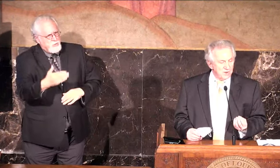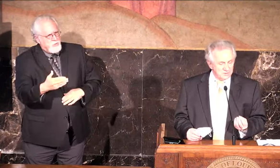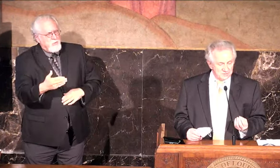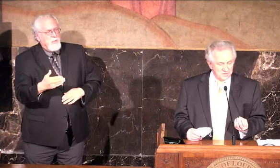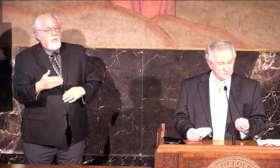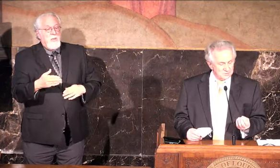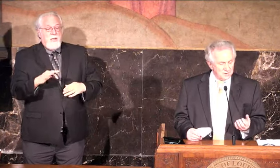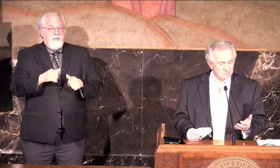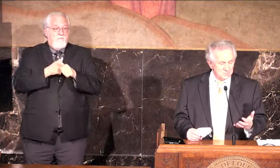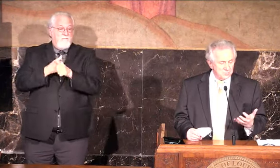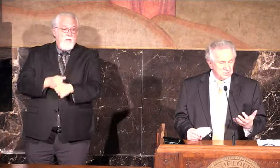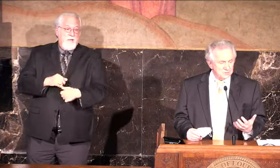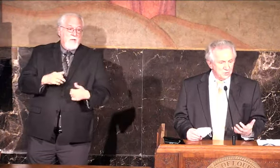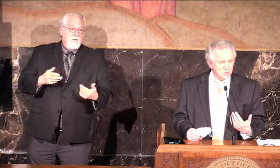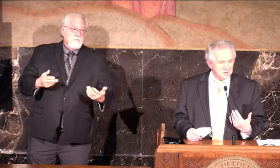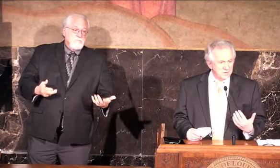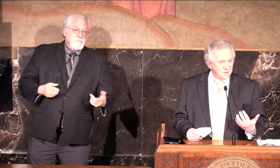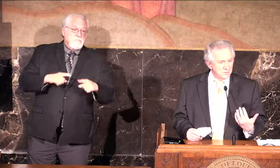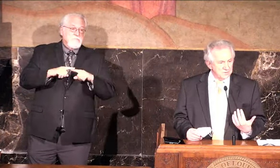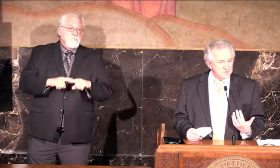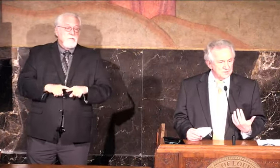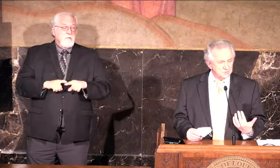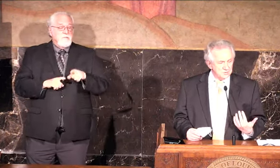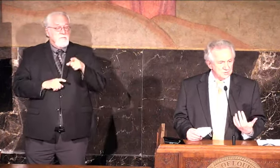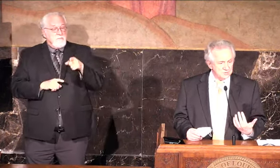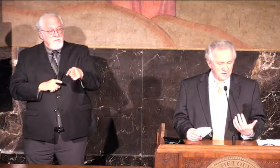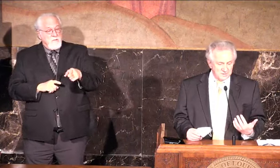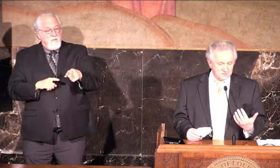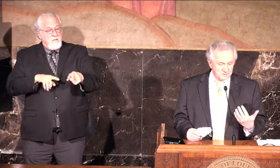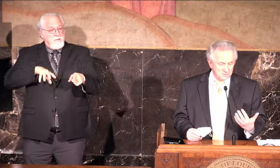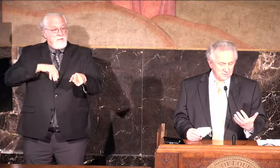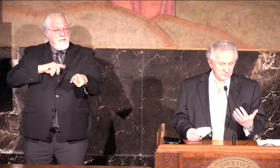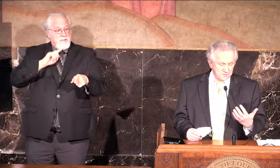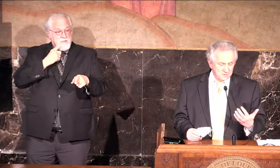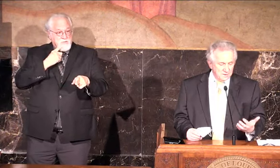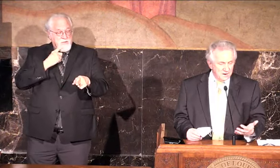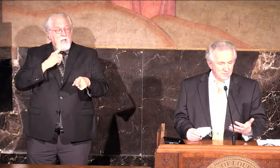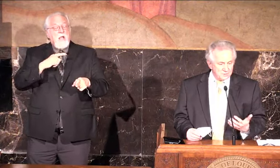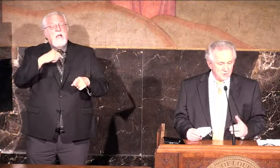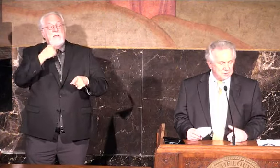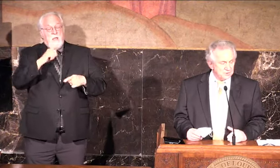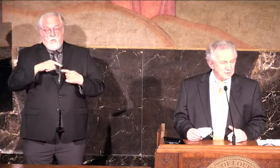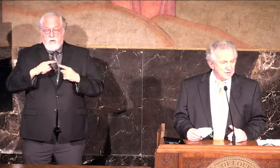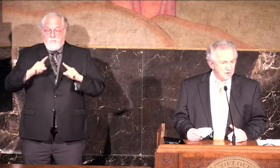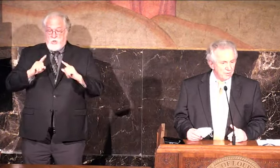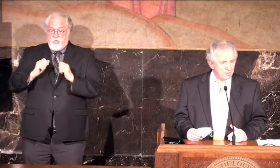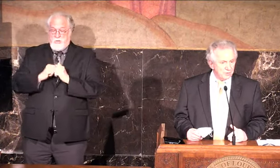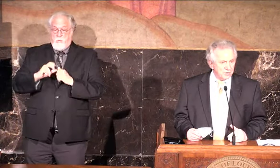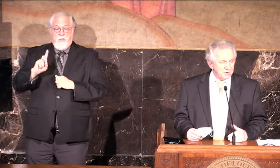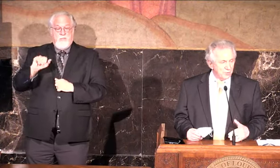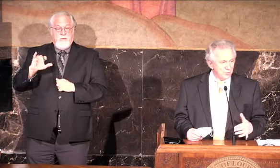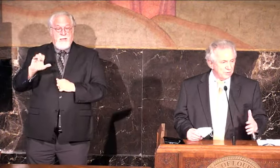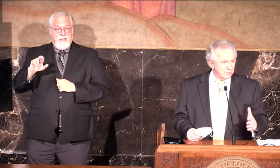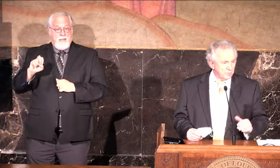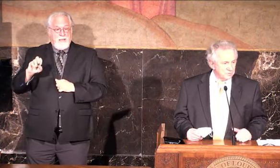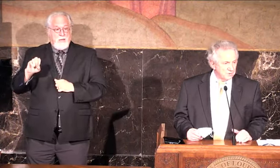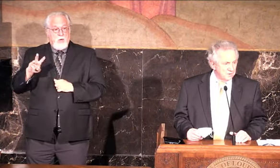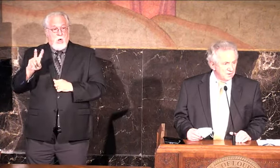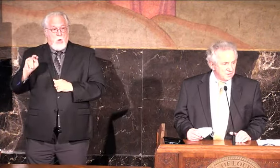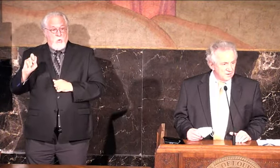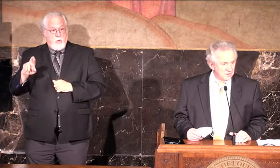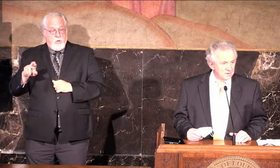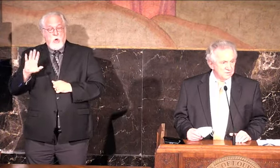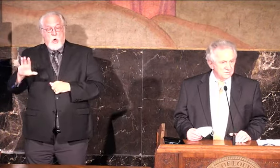whether they follow the advice or not depends on whether they take it seriously. I can tell you that when I'm talking to a daycare owner and her